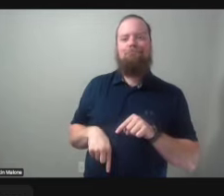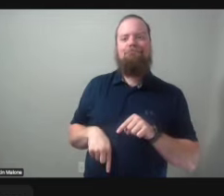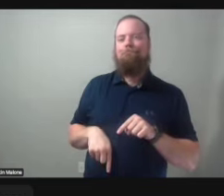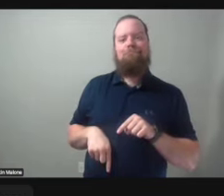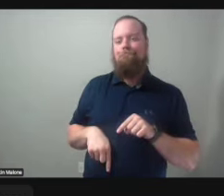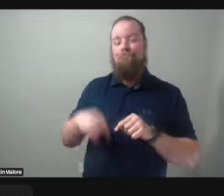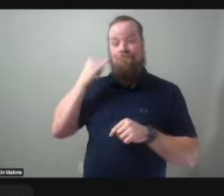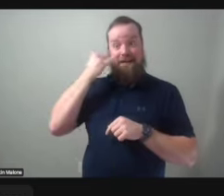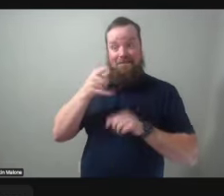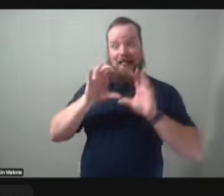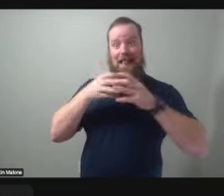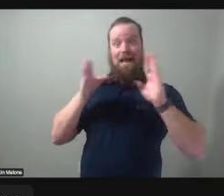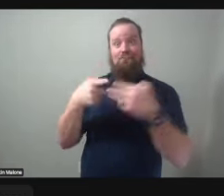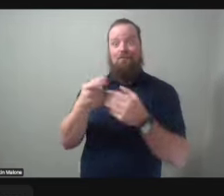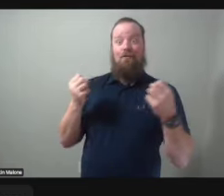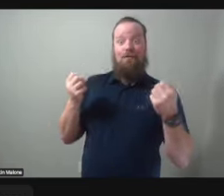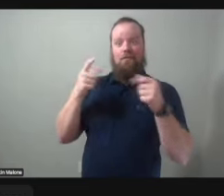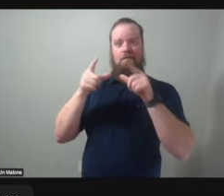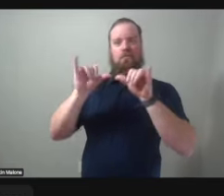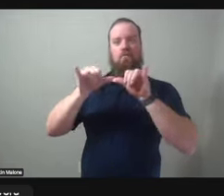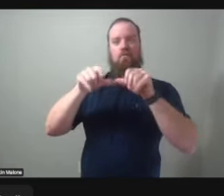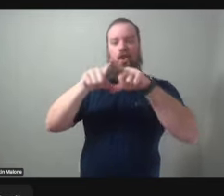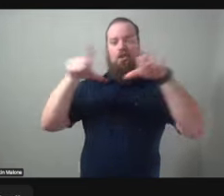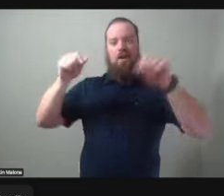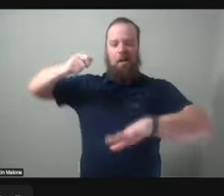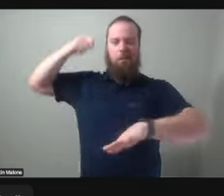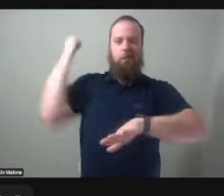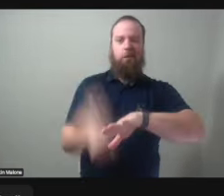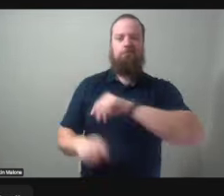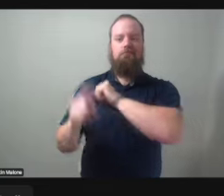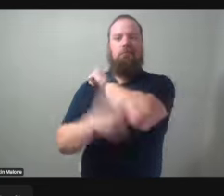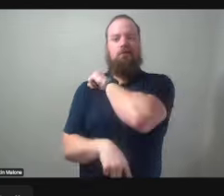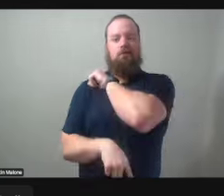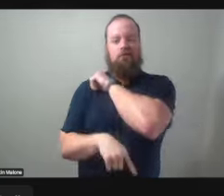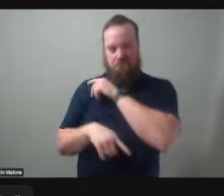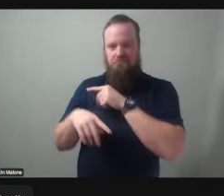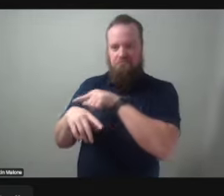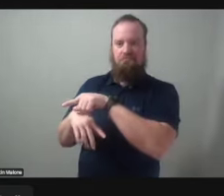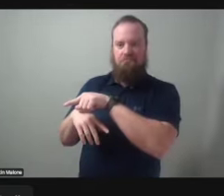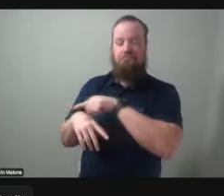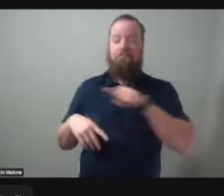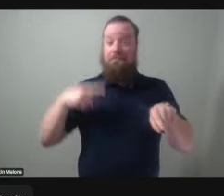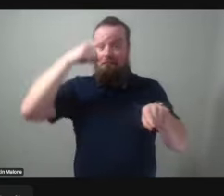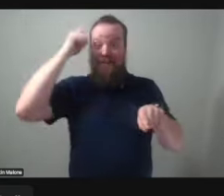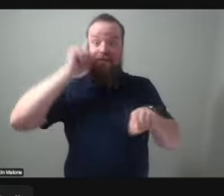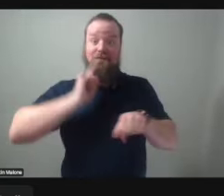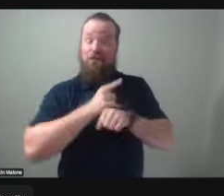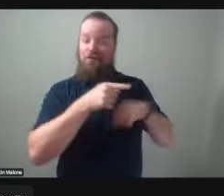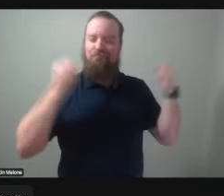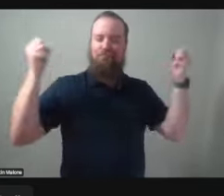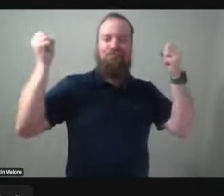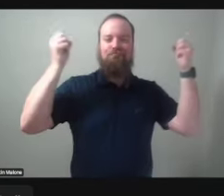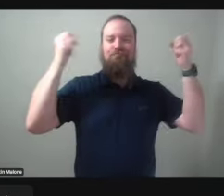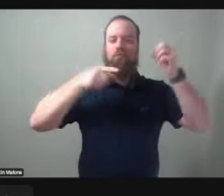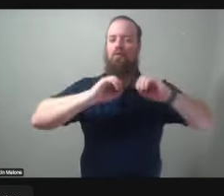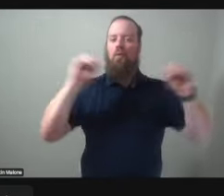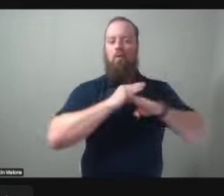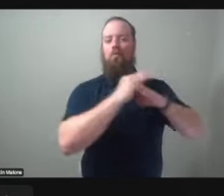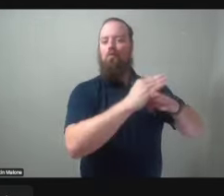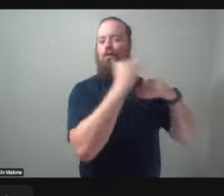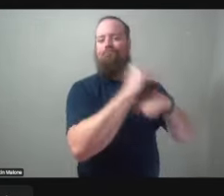Sign Language was put on these Black deaf students. And at that time, when sign language was still